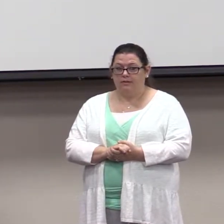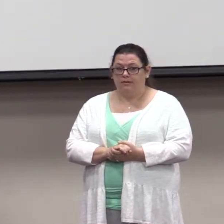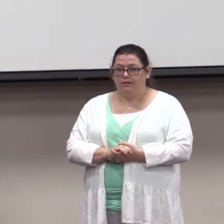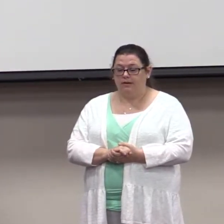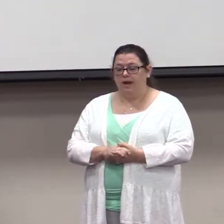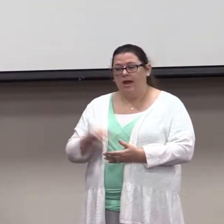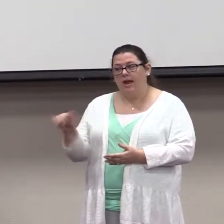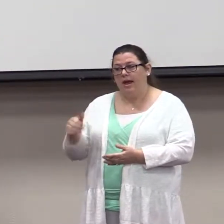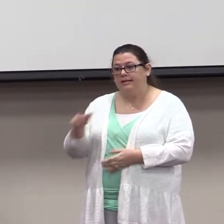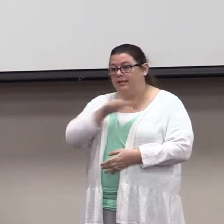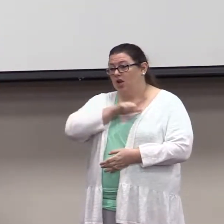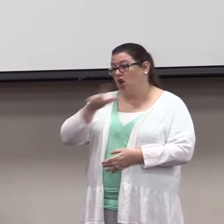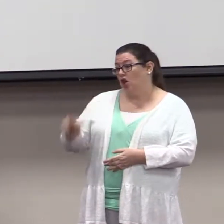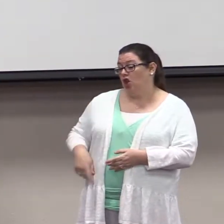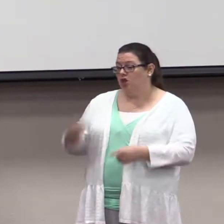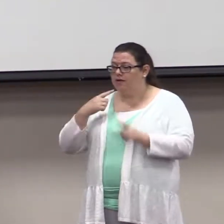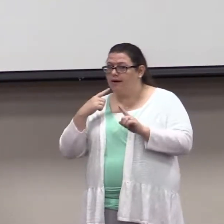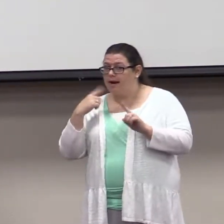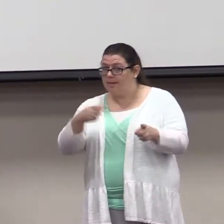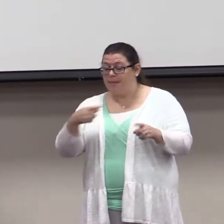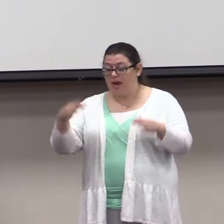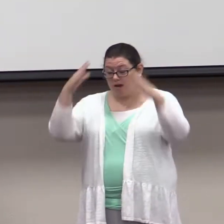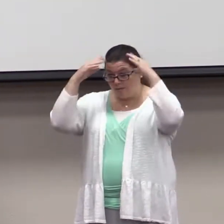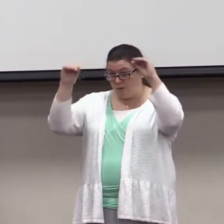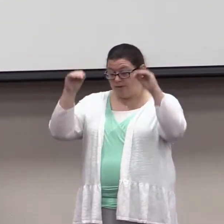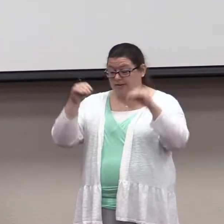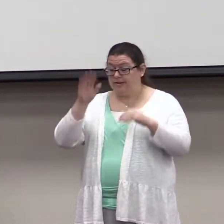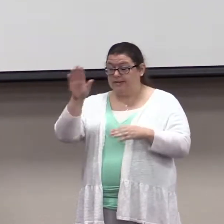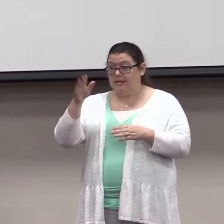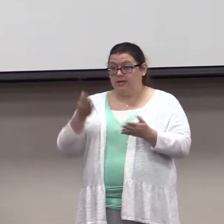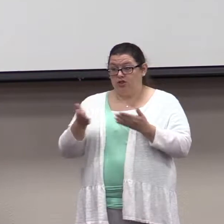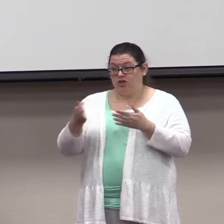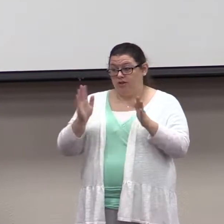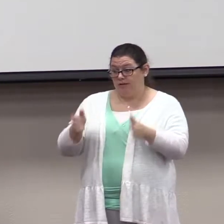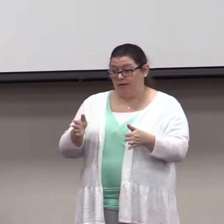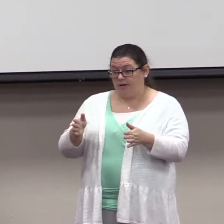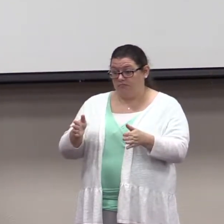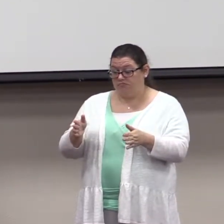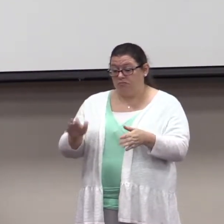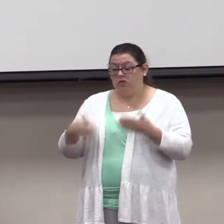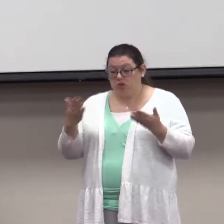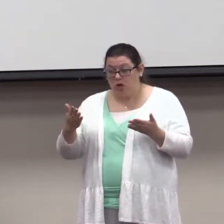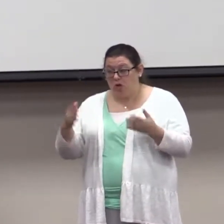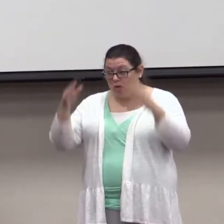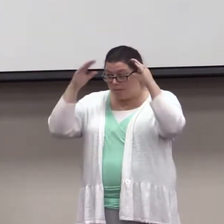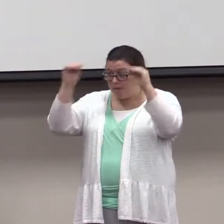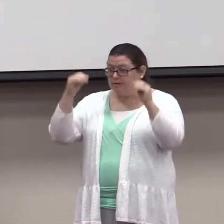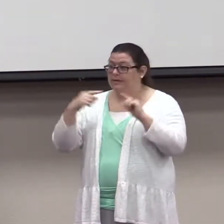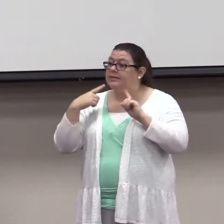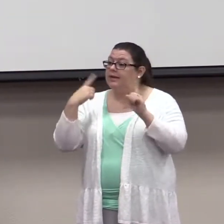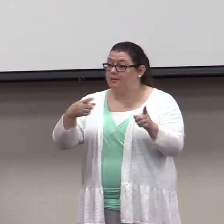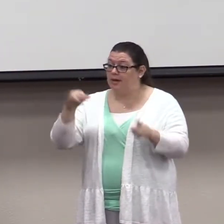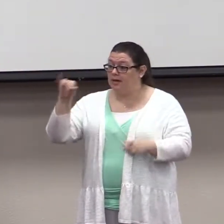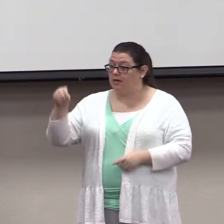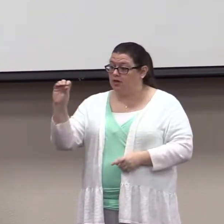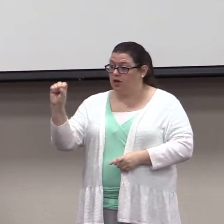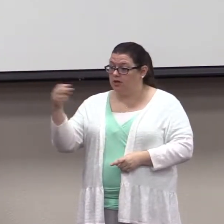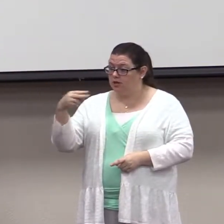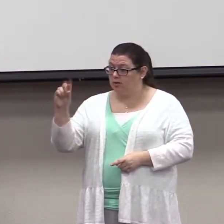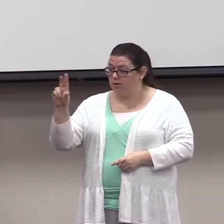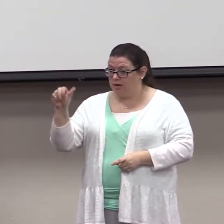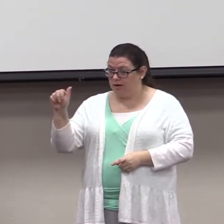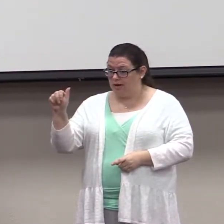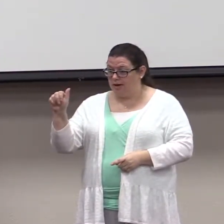As the Lord had commanded Moses his servant, so Moses commanded Joshua, and so Joshua